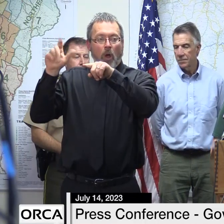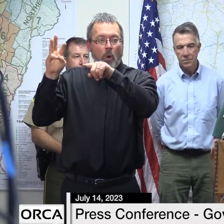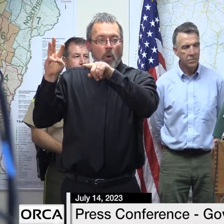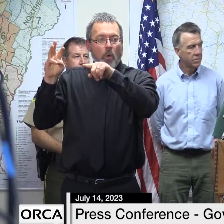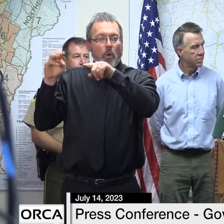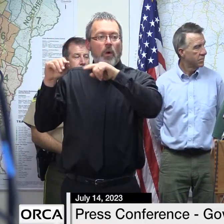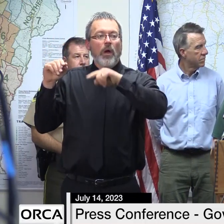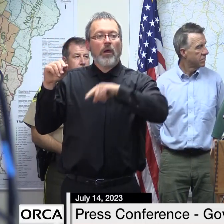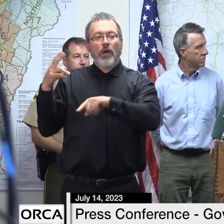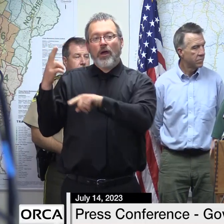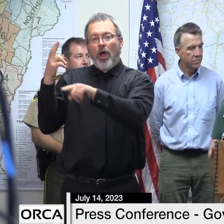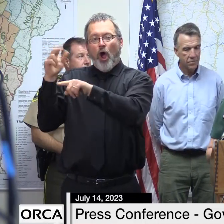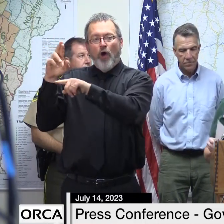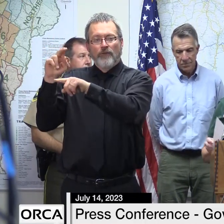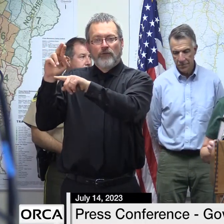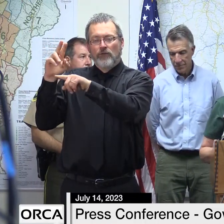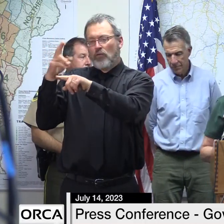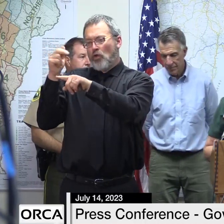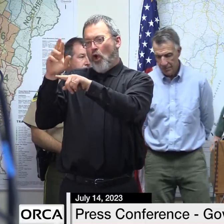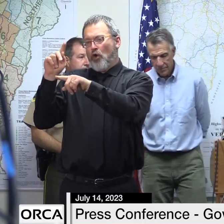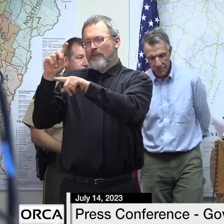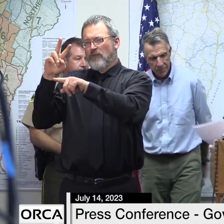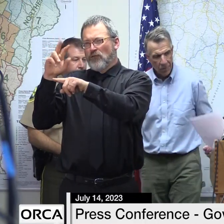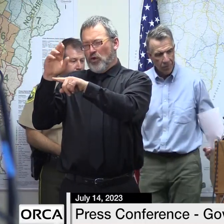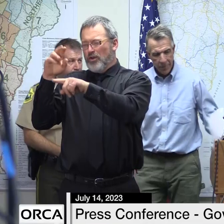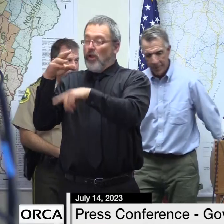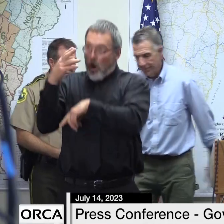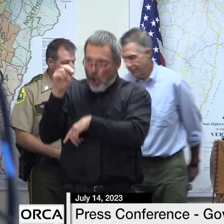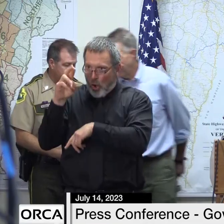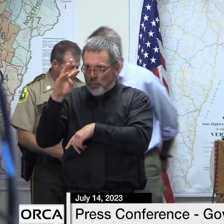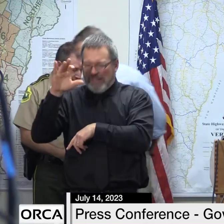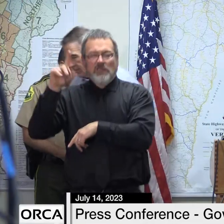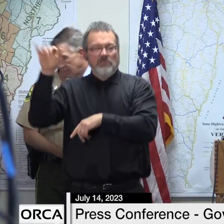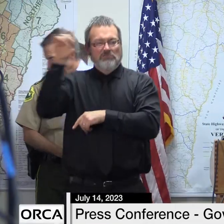With that, I will turn things over to Dr. Levine.